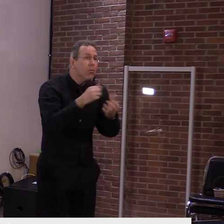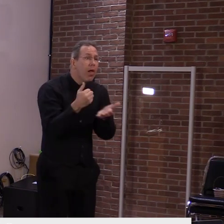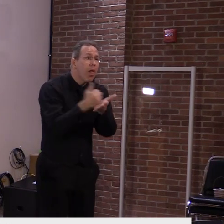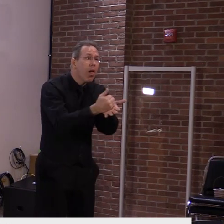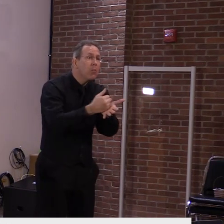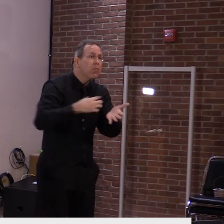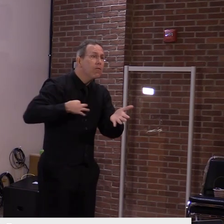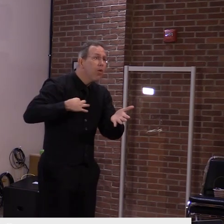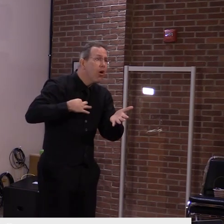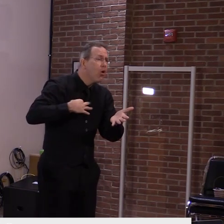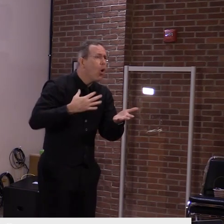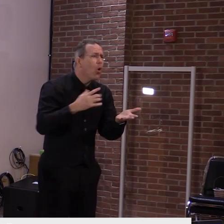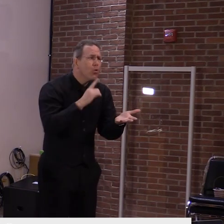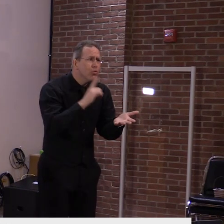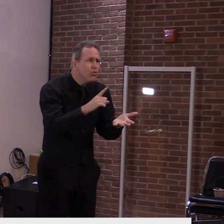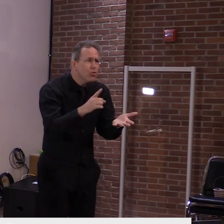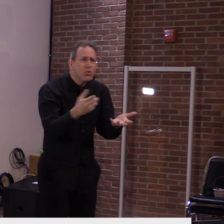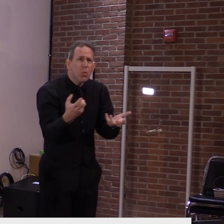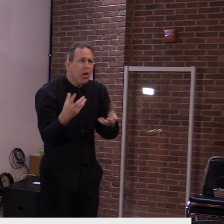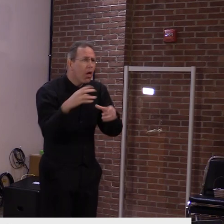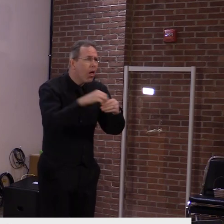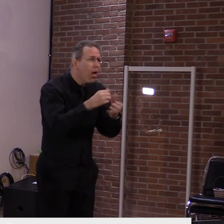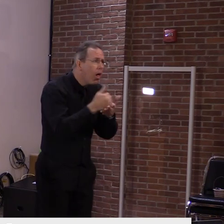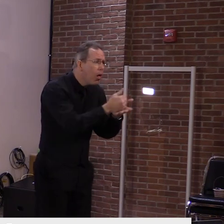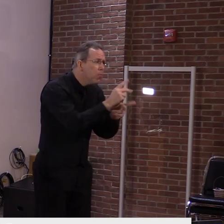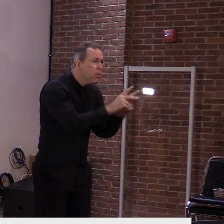helping those that are in need,